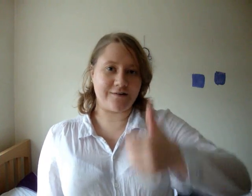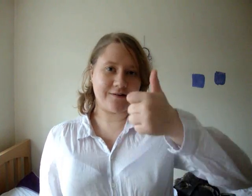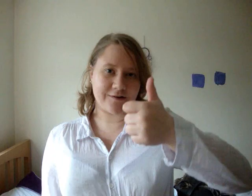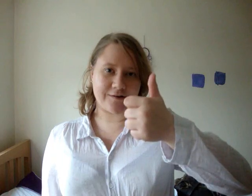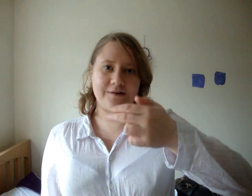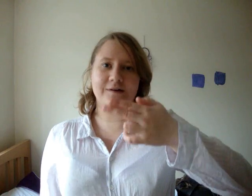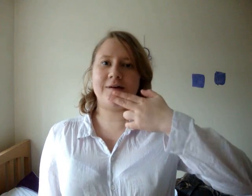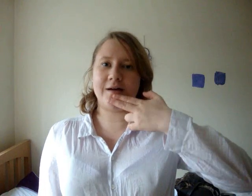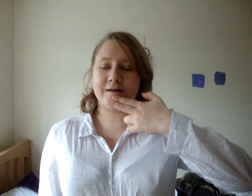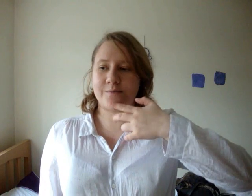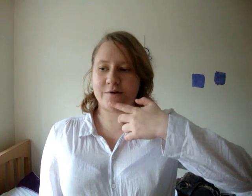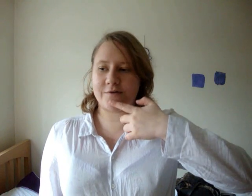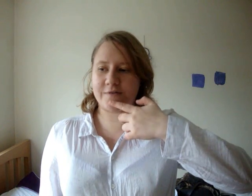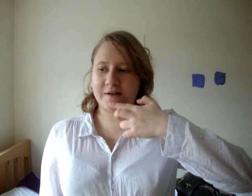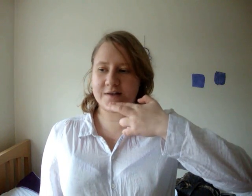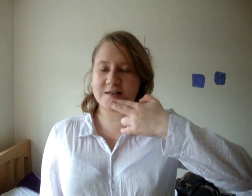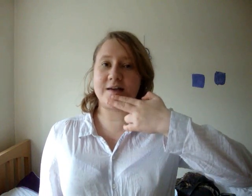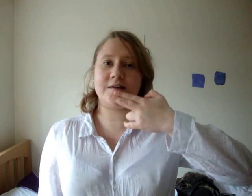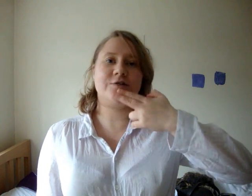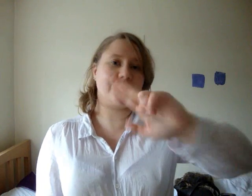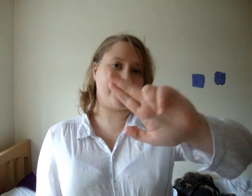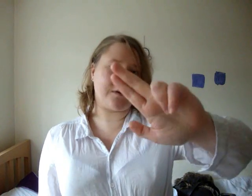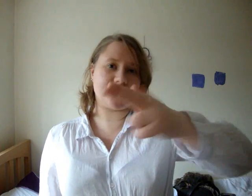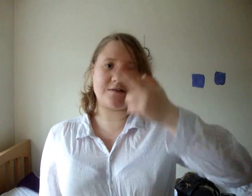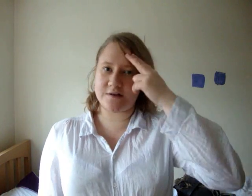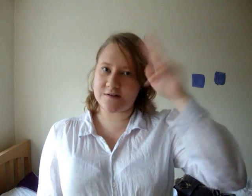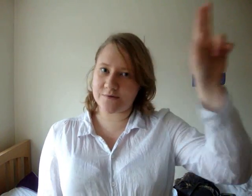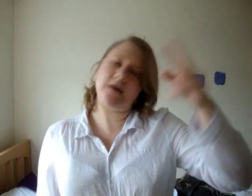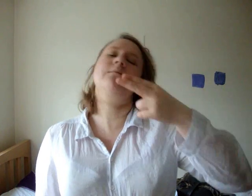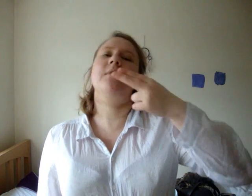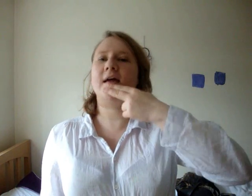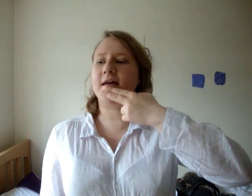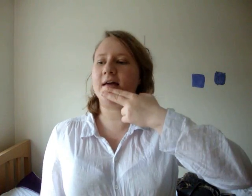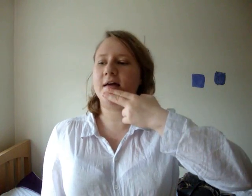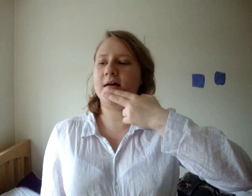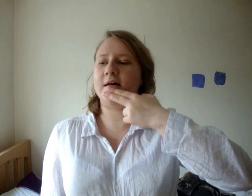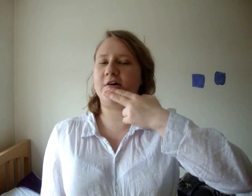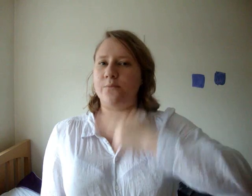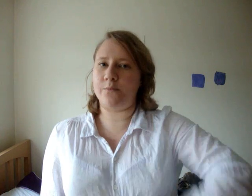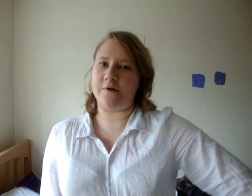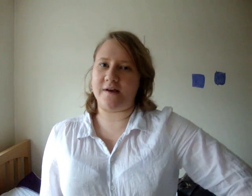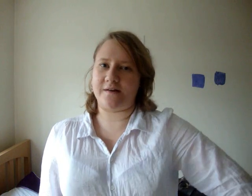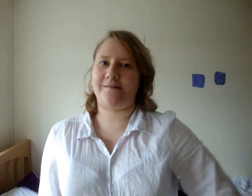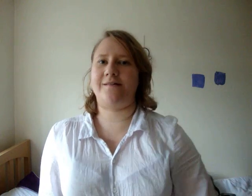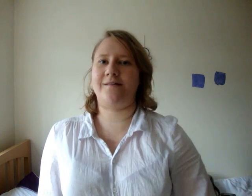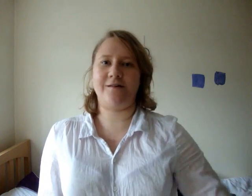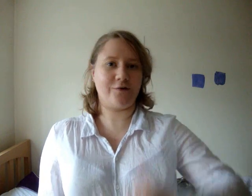afternoon, good. Put your fingers here, two fingers, like you did with name, here, and go morning.